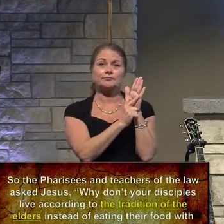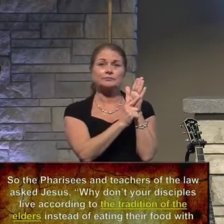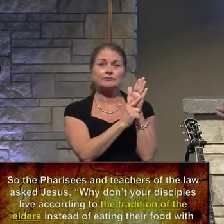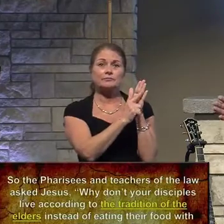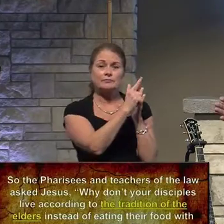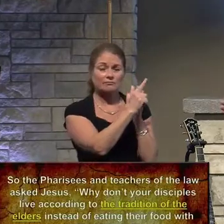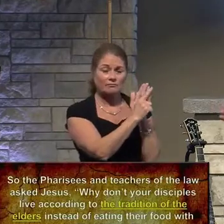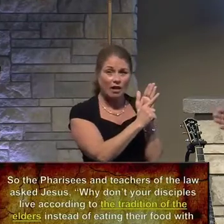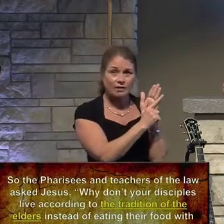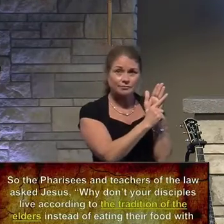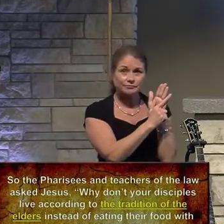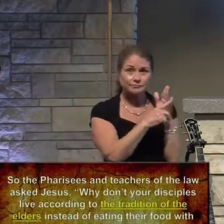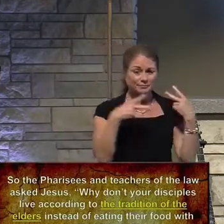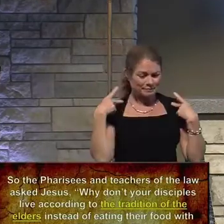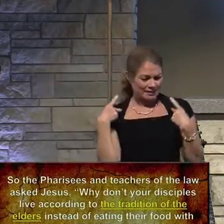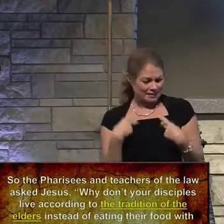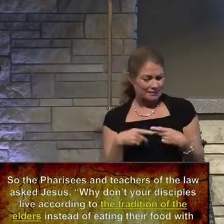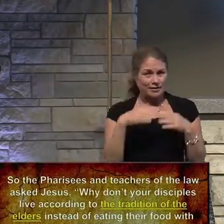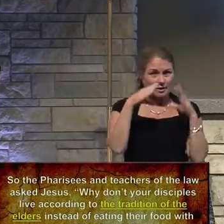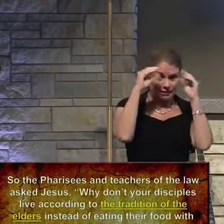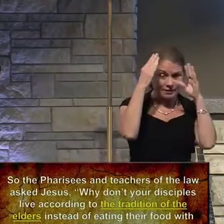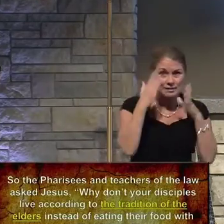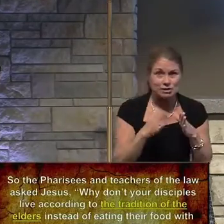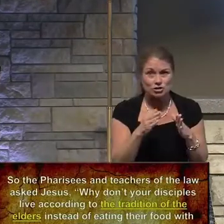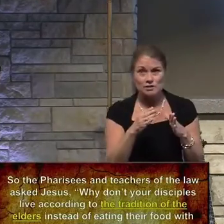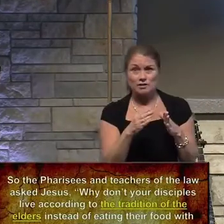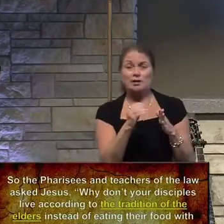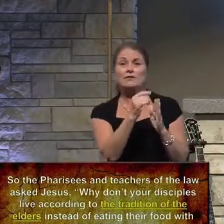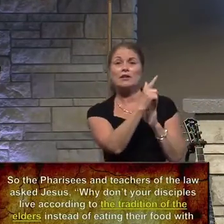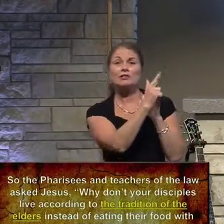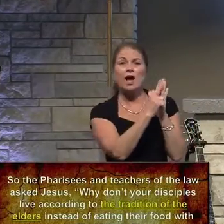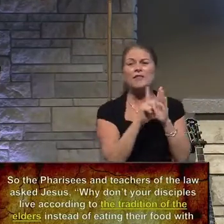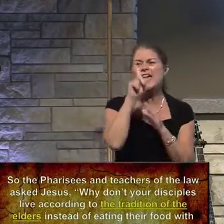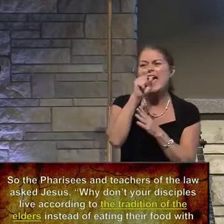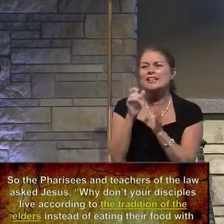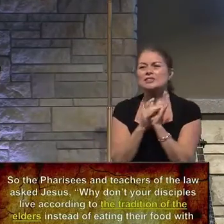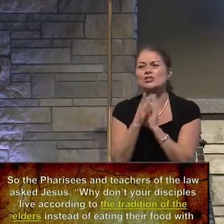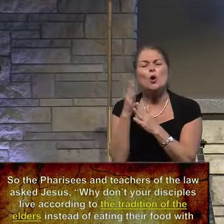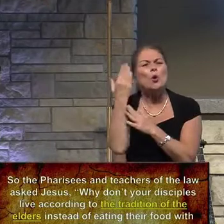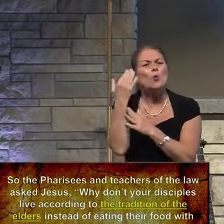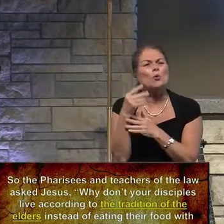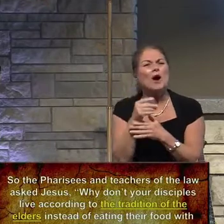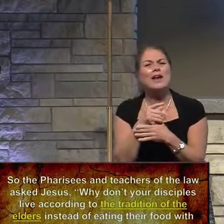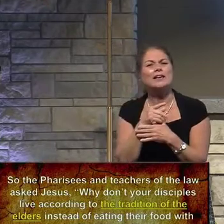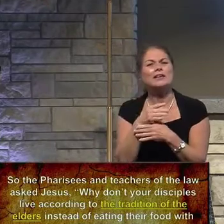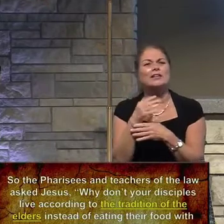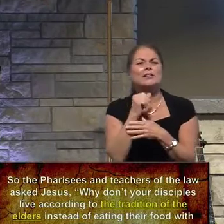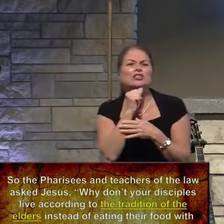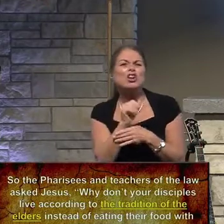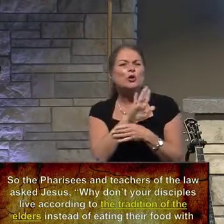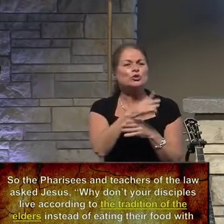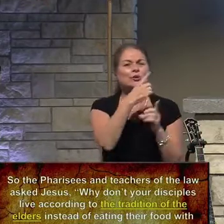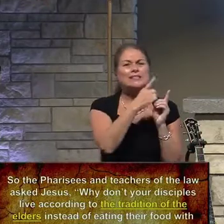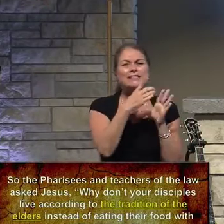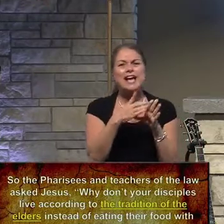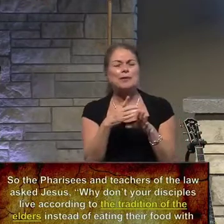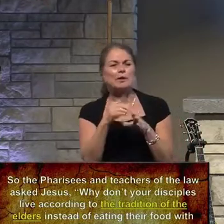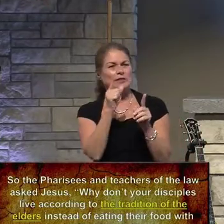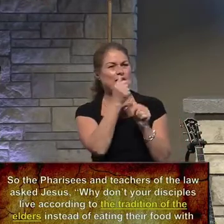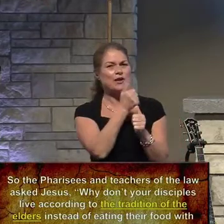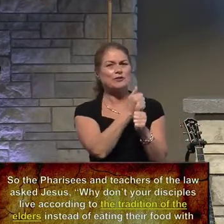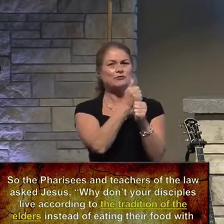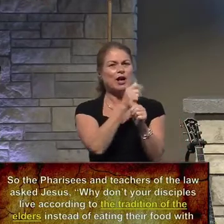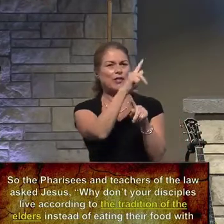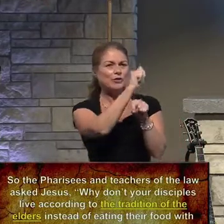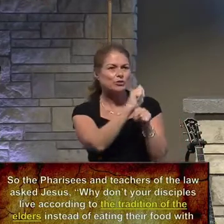So the Pharisees and the teachers of the law asked Jesus, "Why don't your disciples live according to the tradition of the